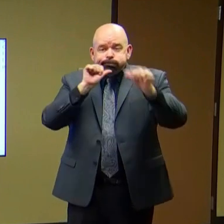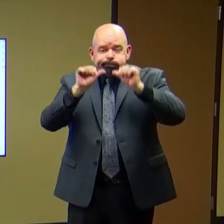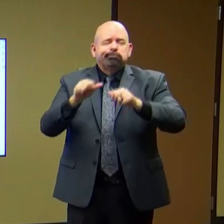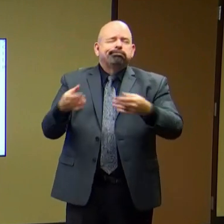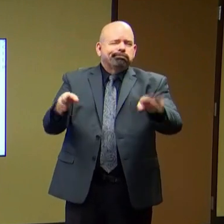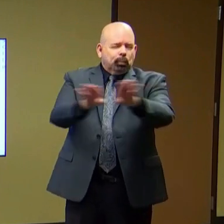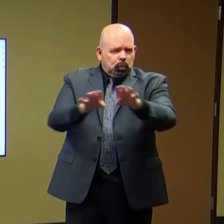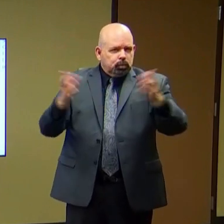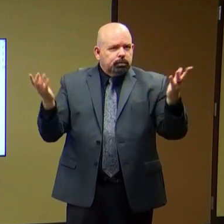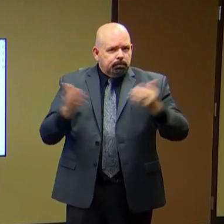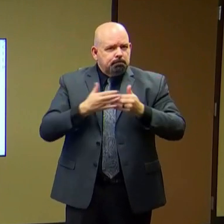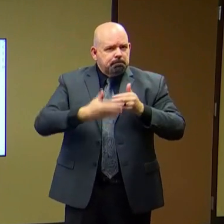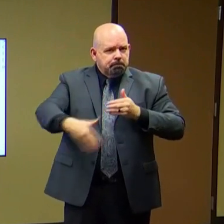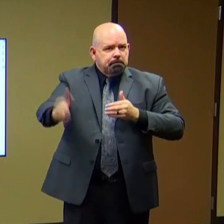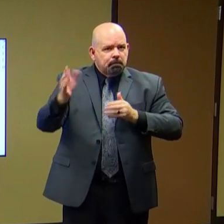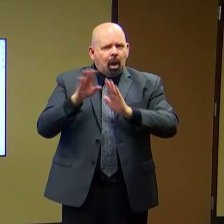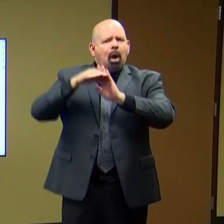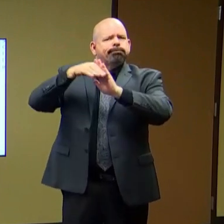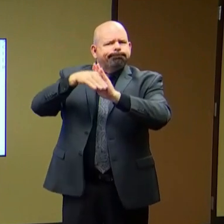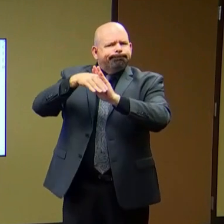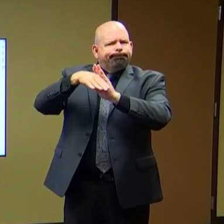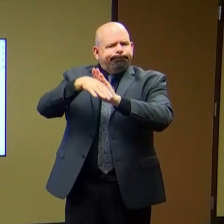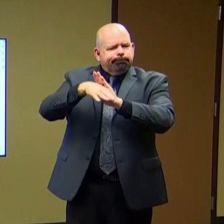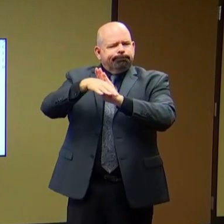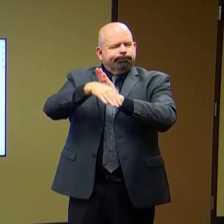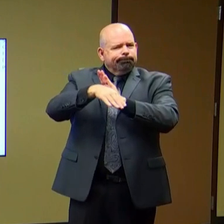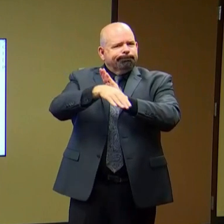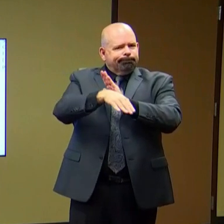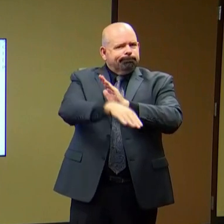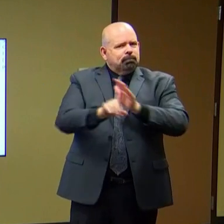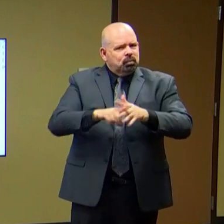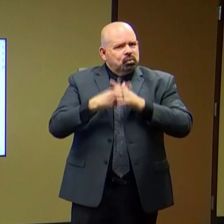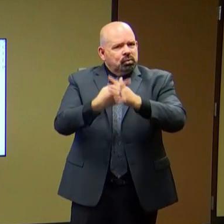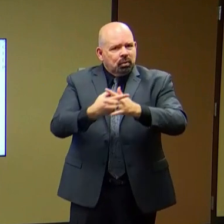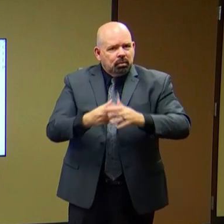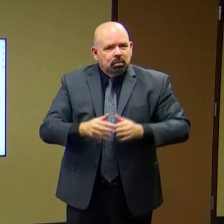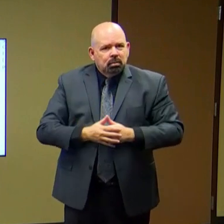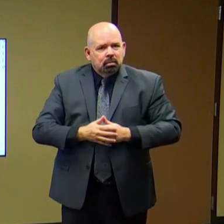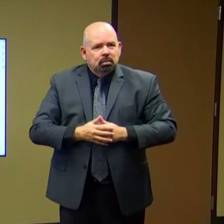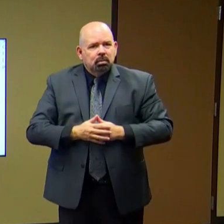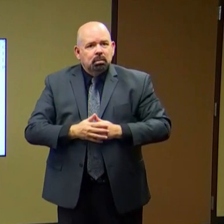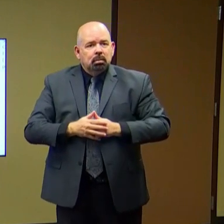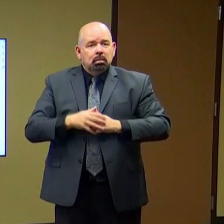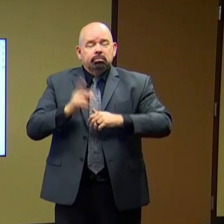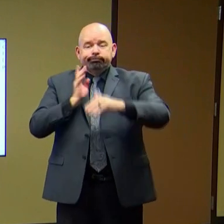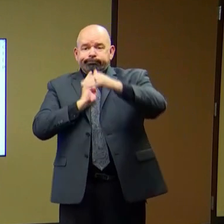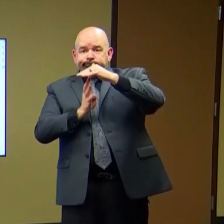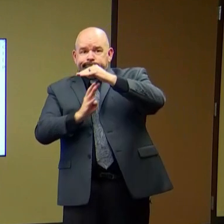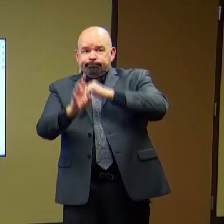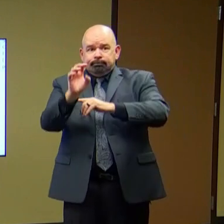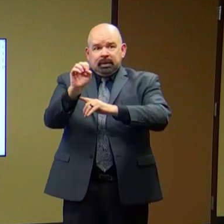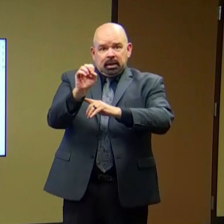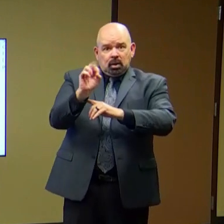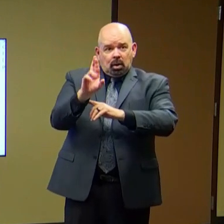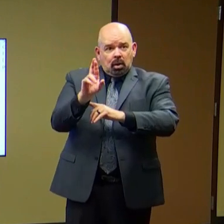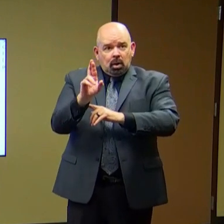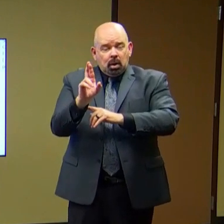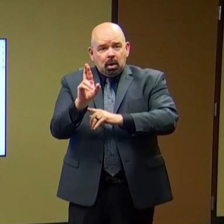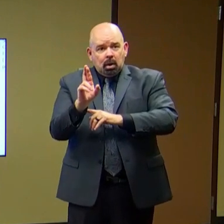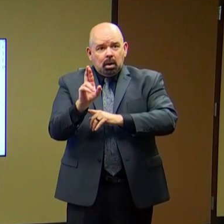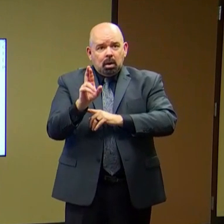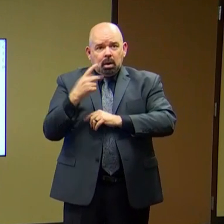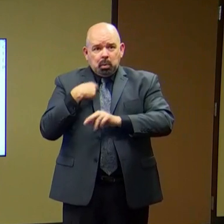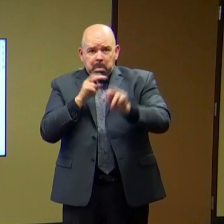the declines in those numbers of emergency department visits. It continued to decline. We did see a slight